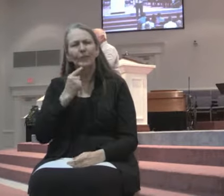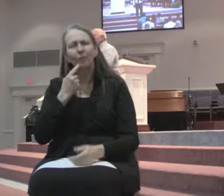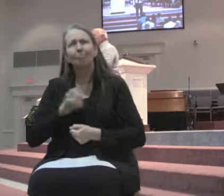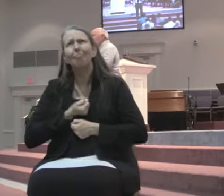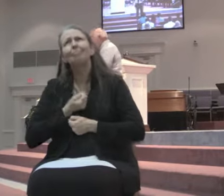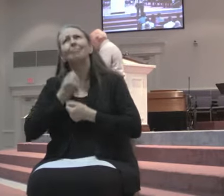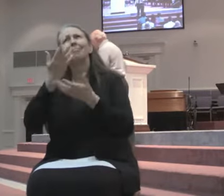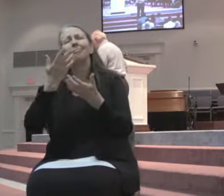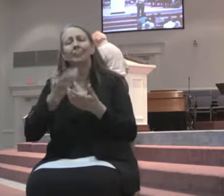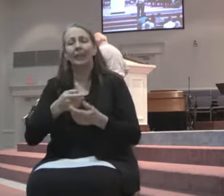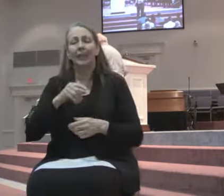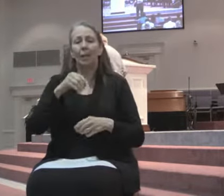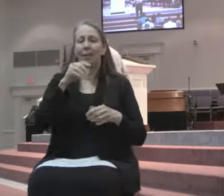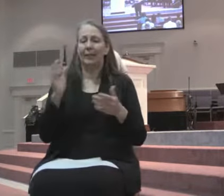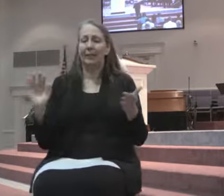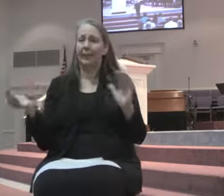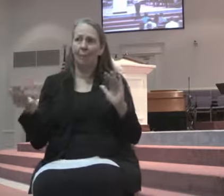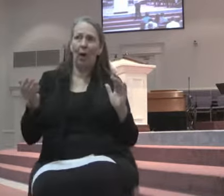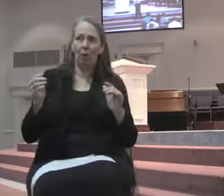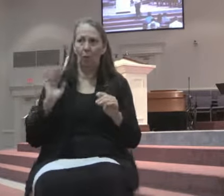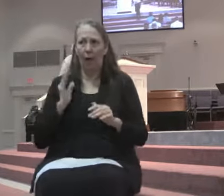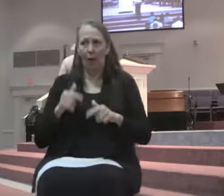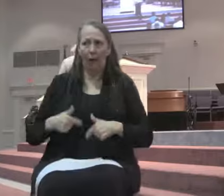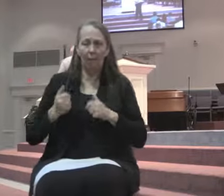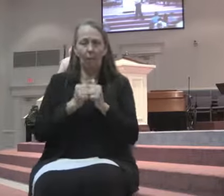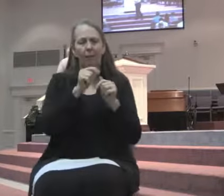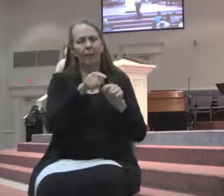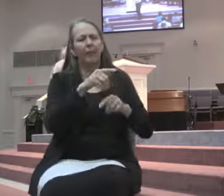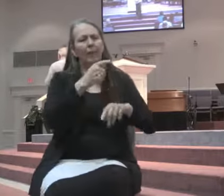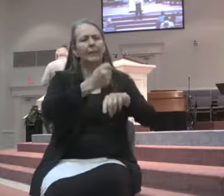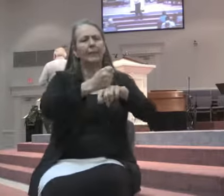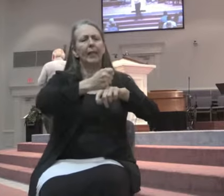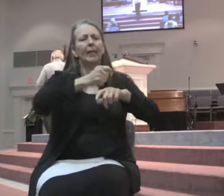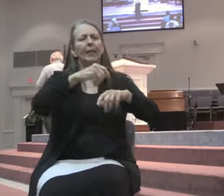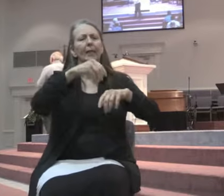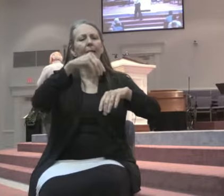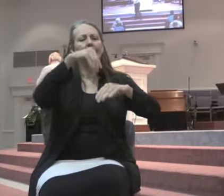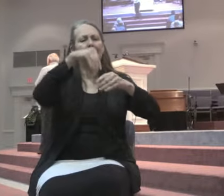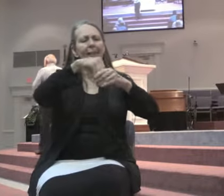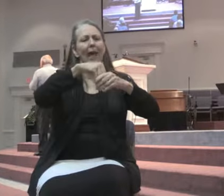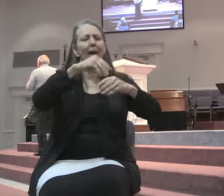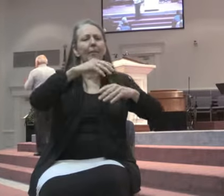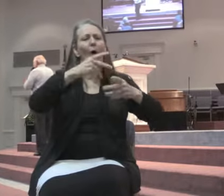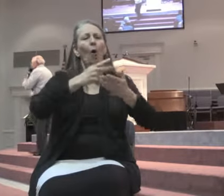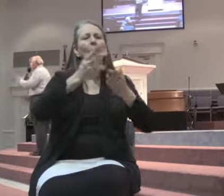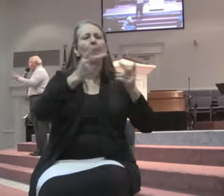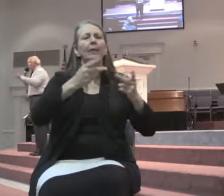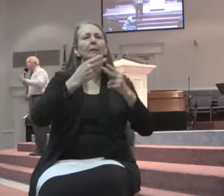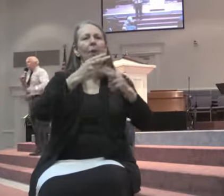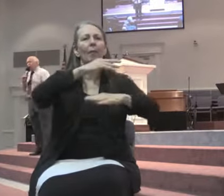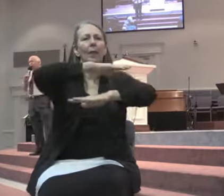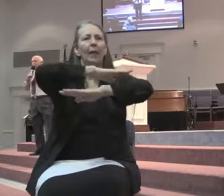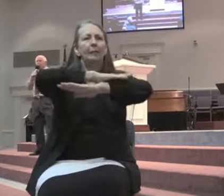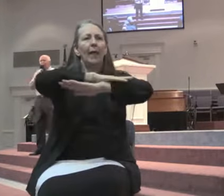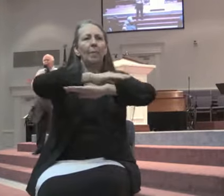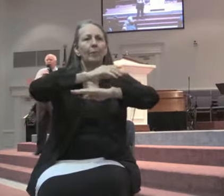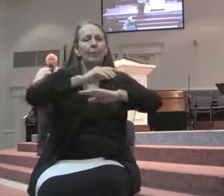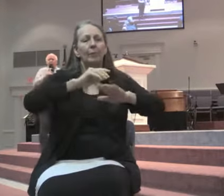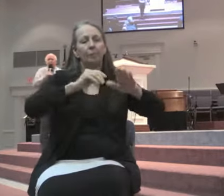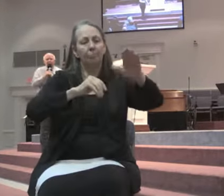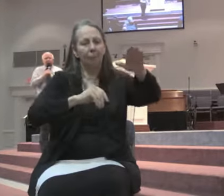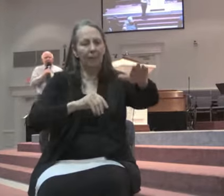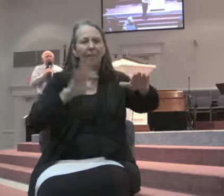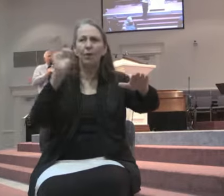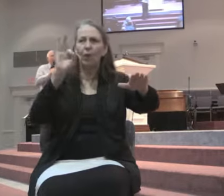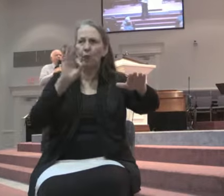Was a table and the golden altar, and there was a golden candlestick, and every one of those articles of